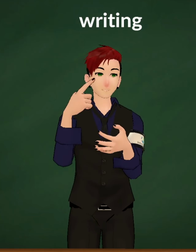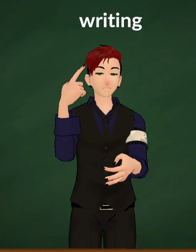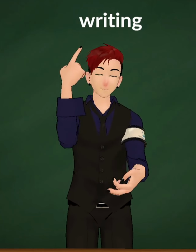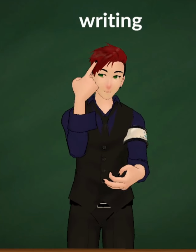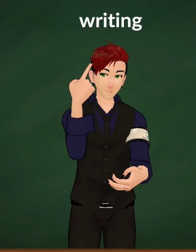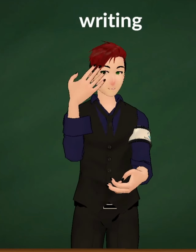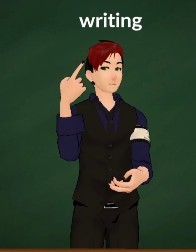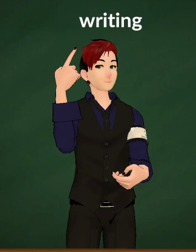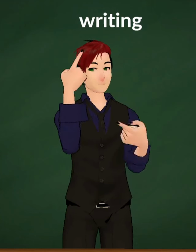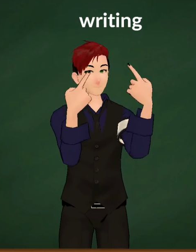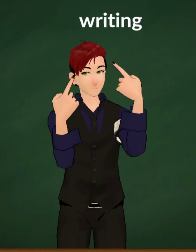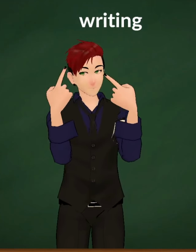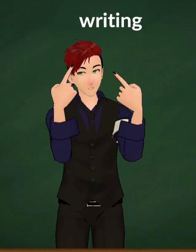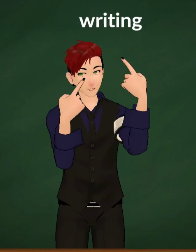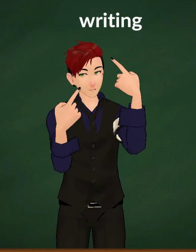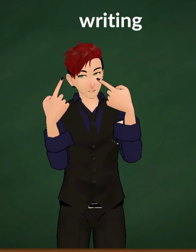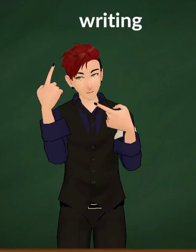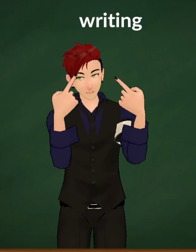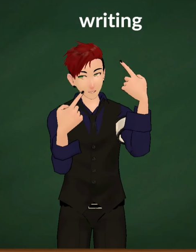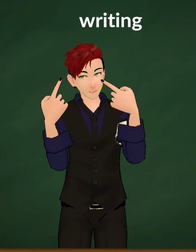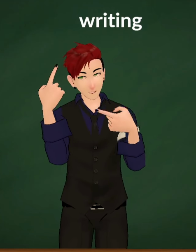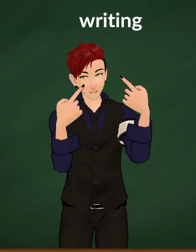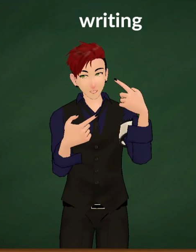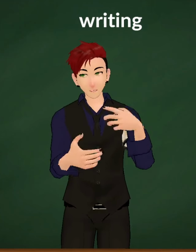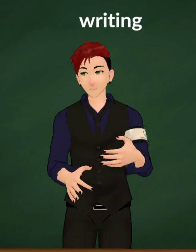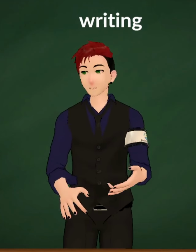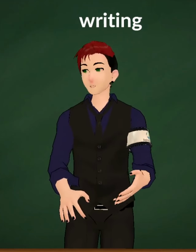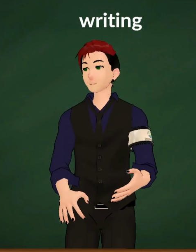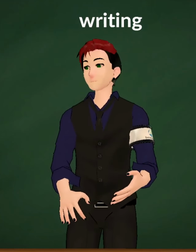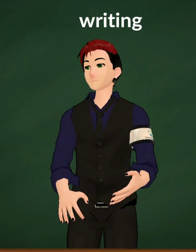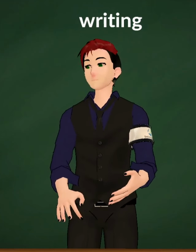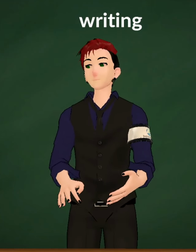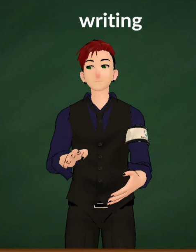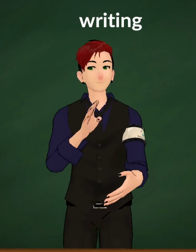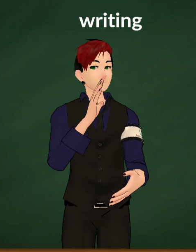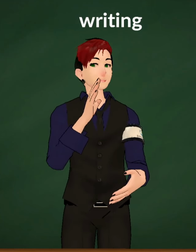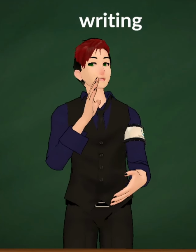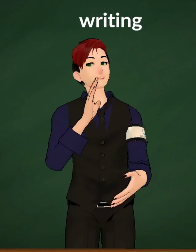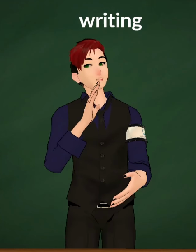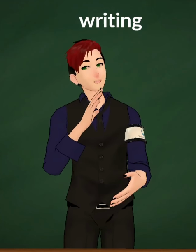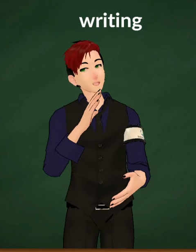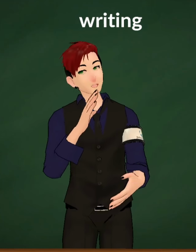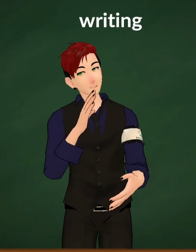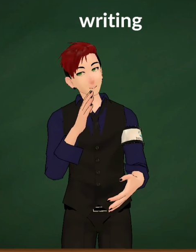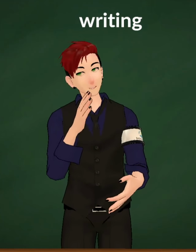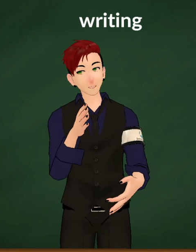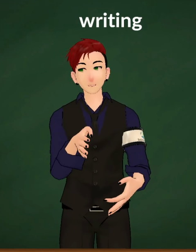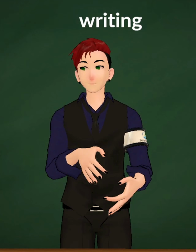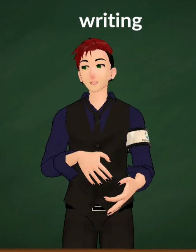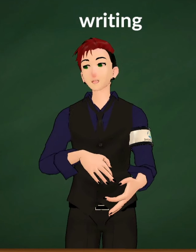yes, wonder, wondering, you keep going forever, talking, talking.